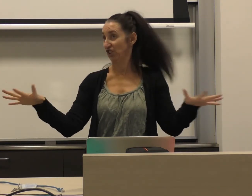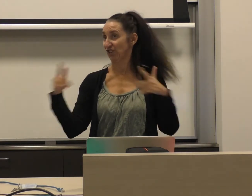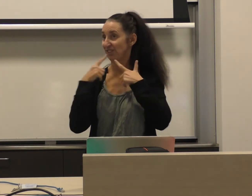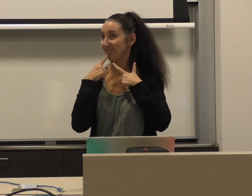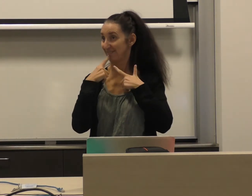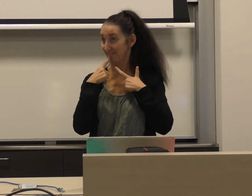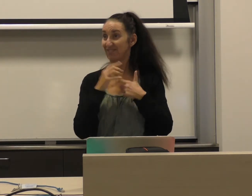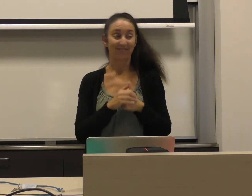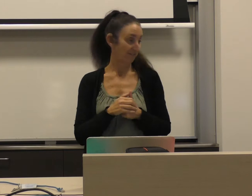Okay.